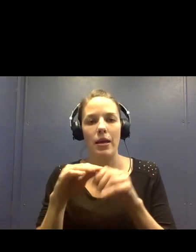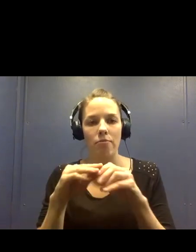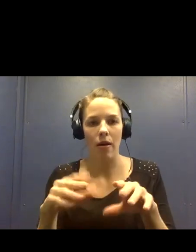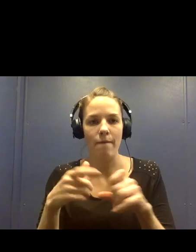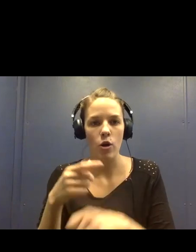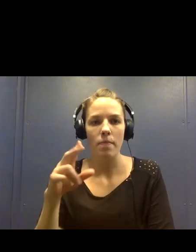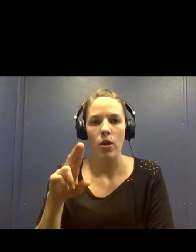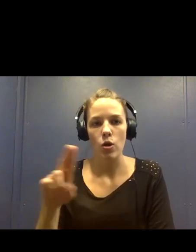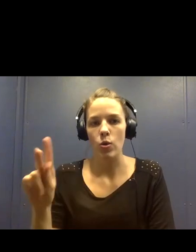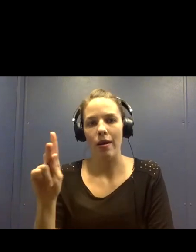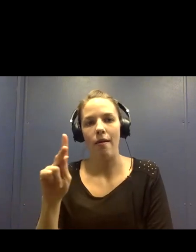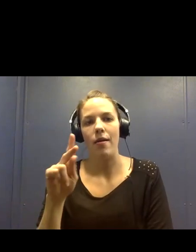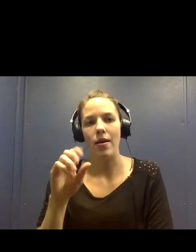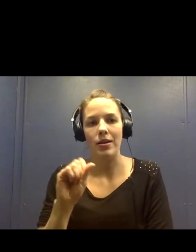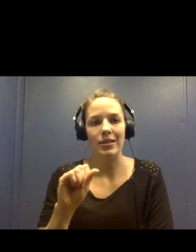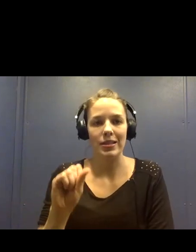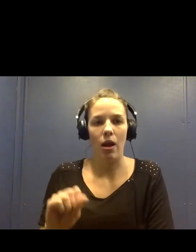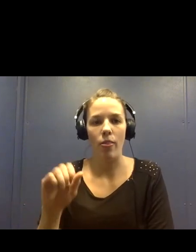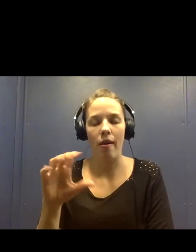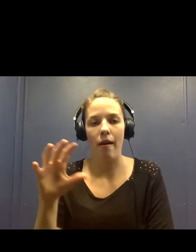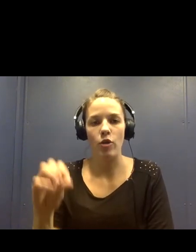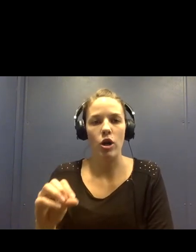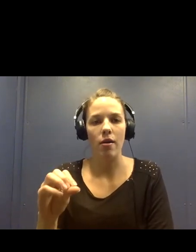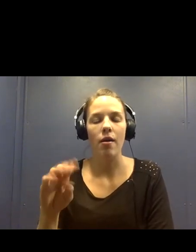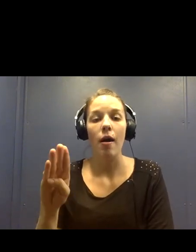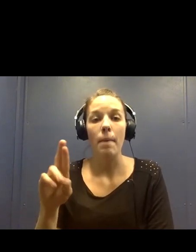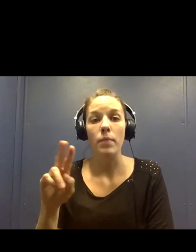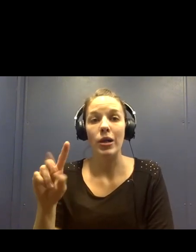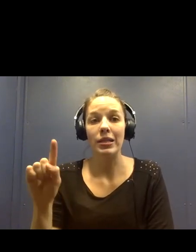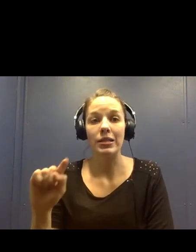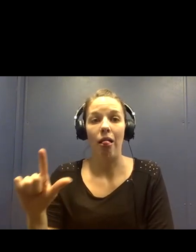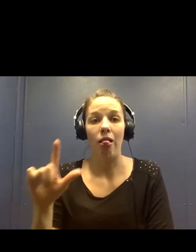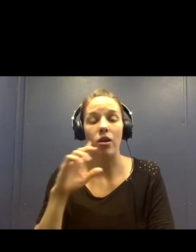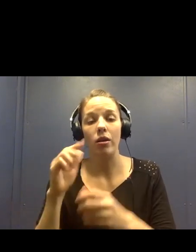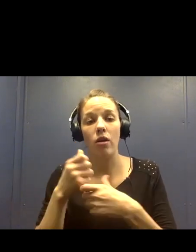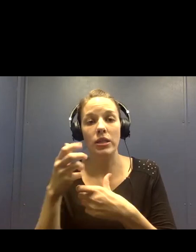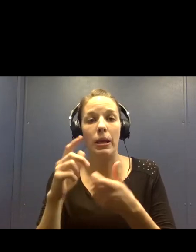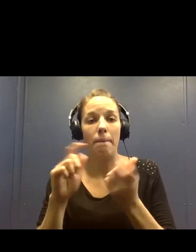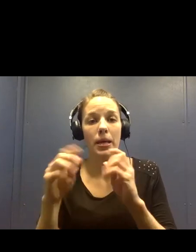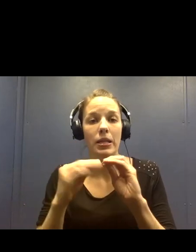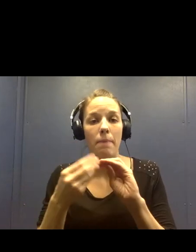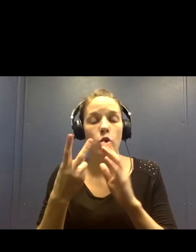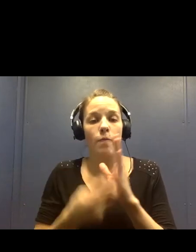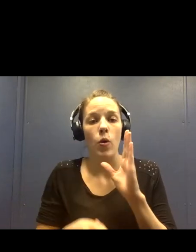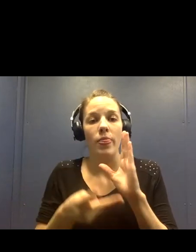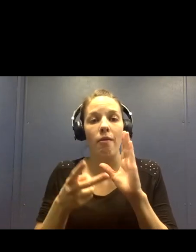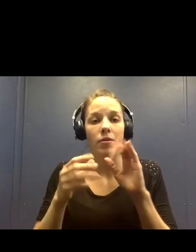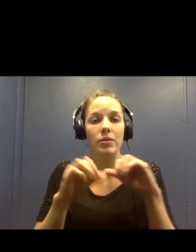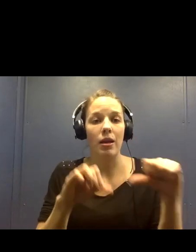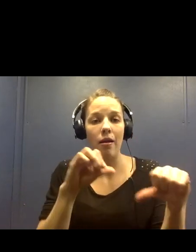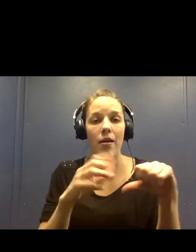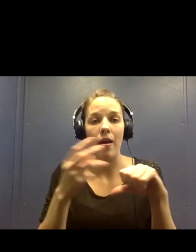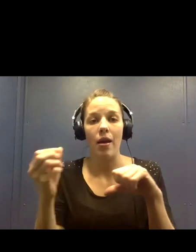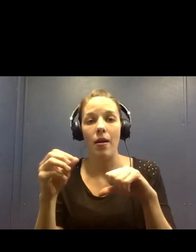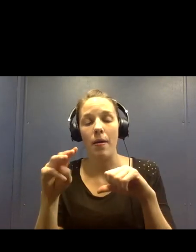United Kingdom, South Africa, and Brazil that are causing an enormous amount of both scientific